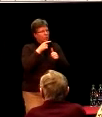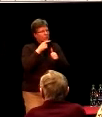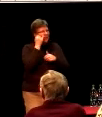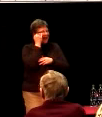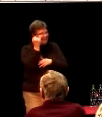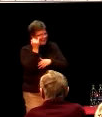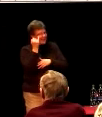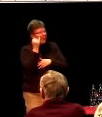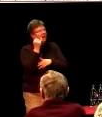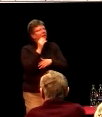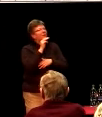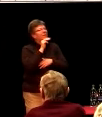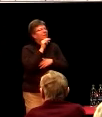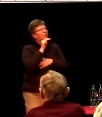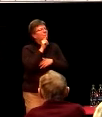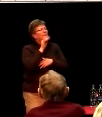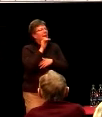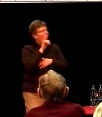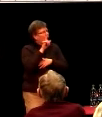numerical forecasting.